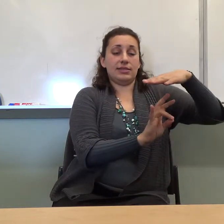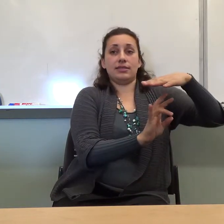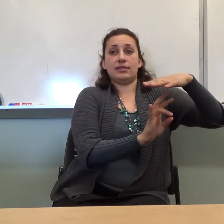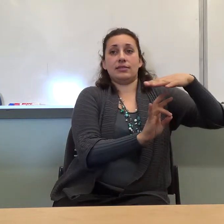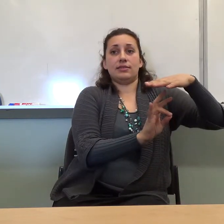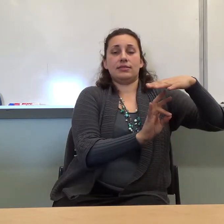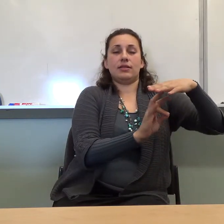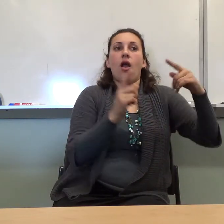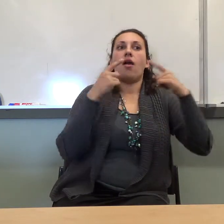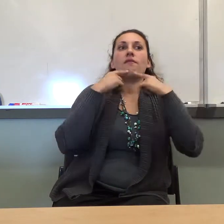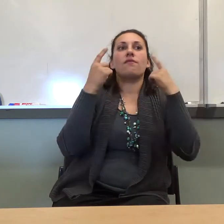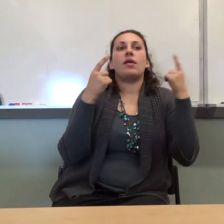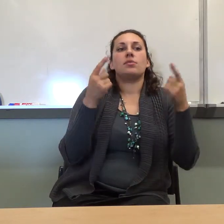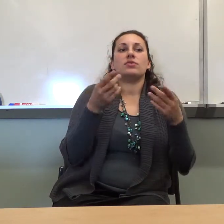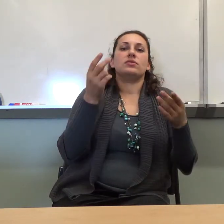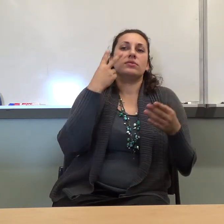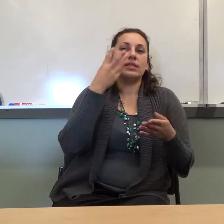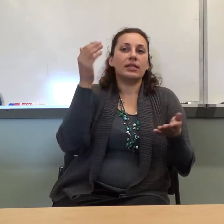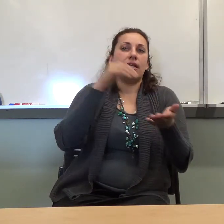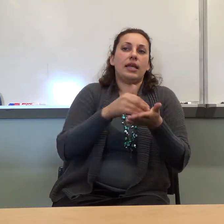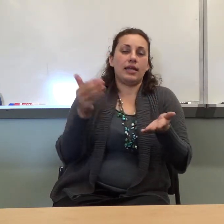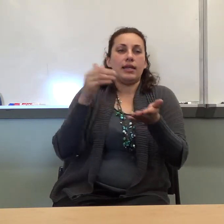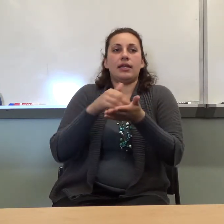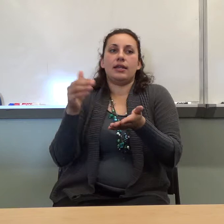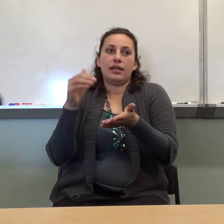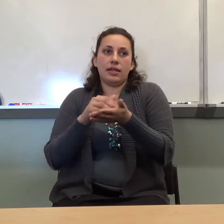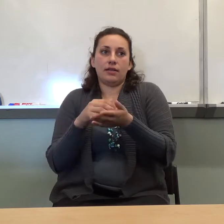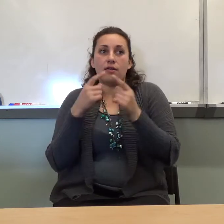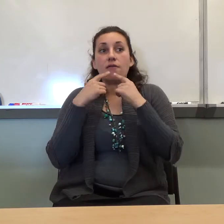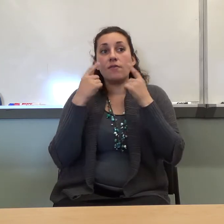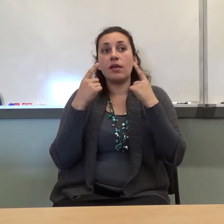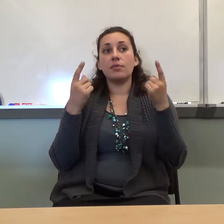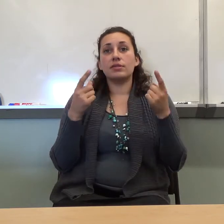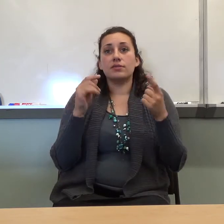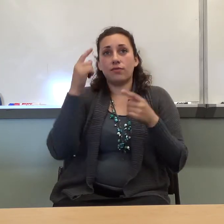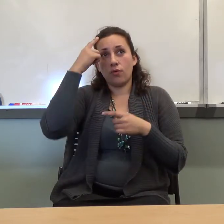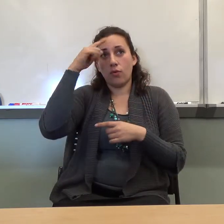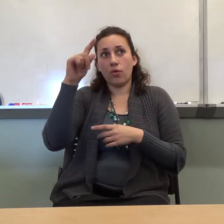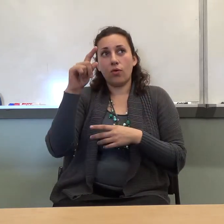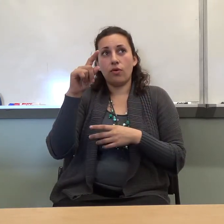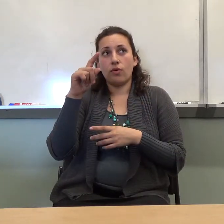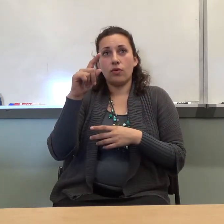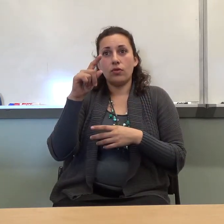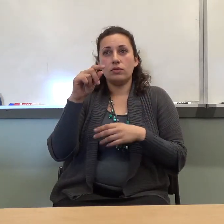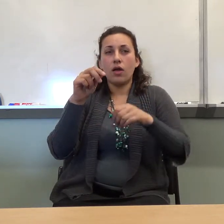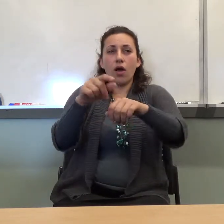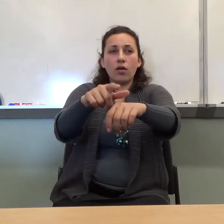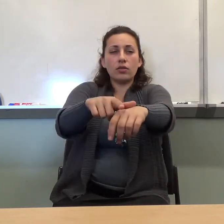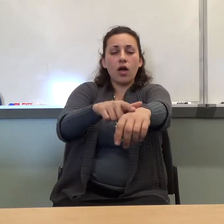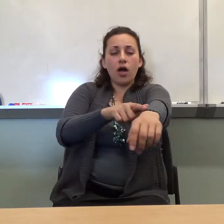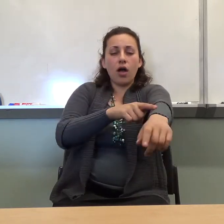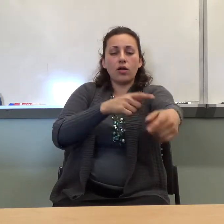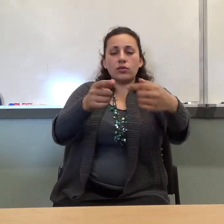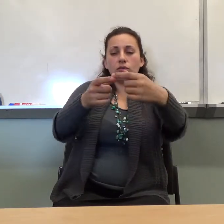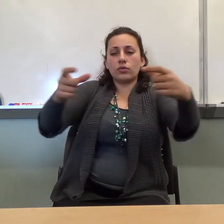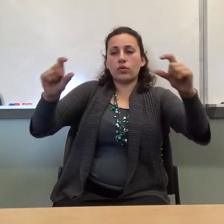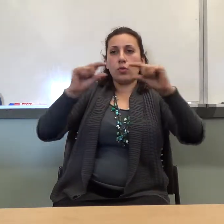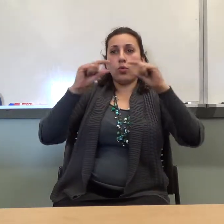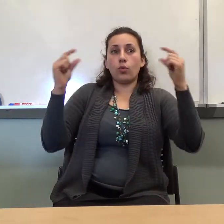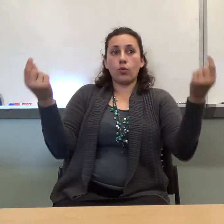famous for repeating. What are they famous for? They're famous for the longest group of numbers that you have to put the bar over.